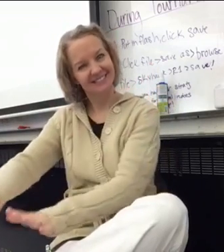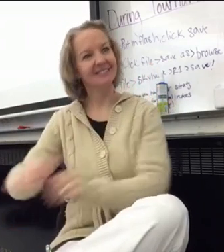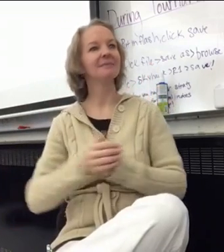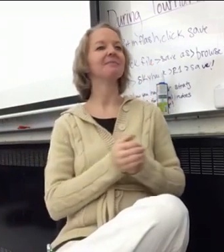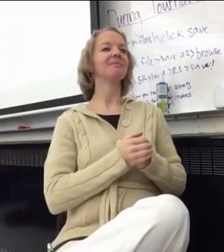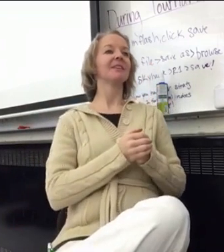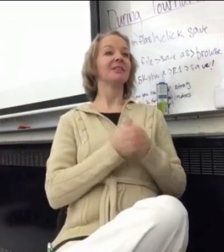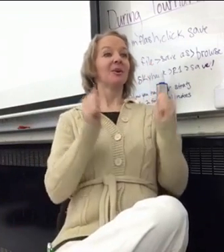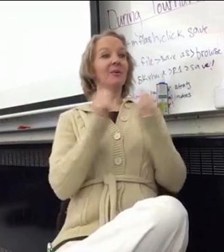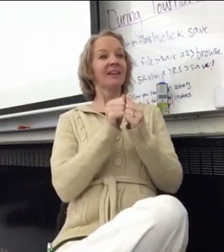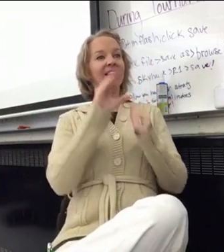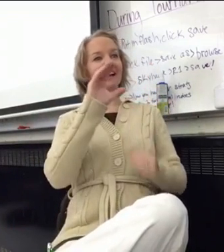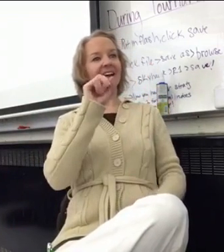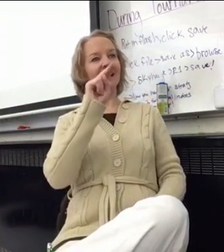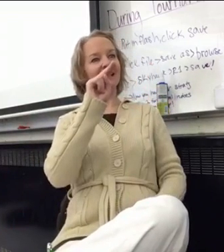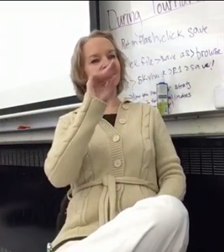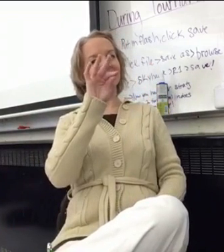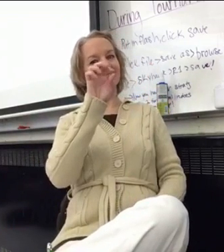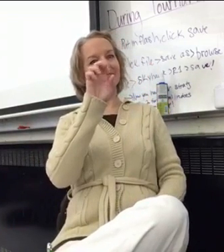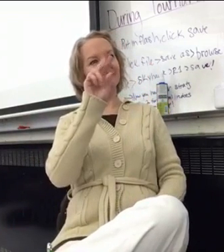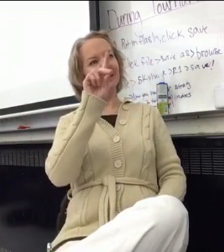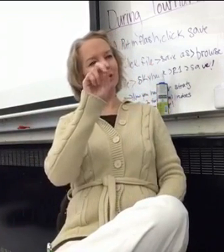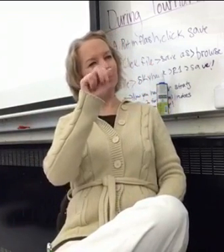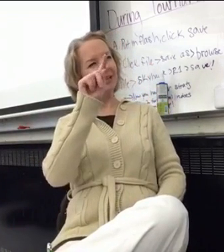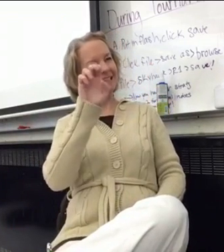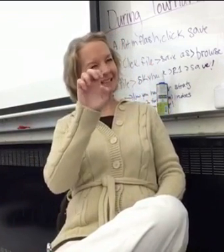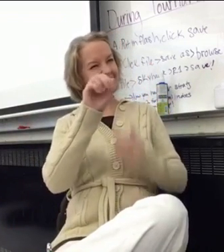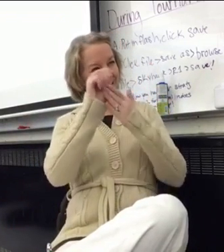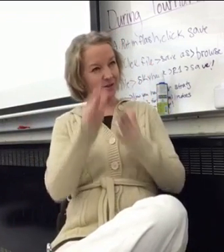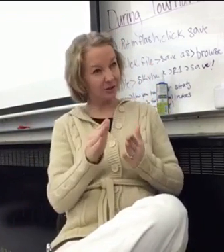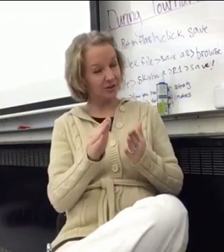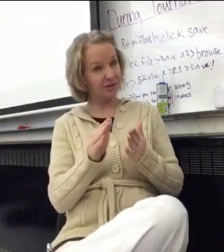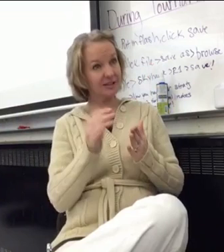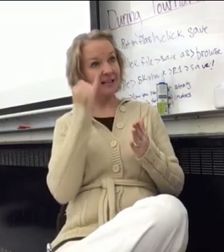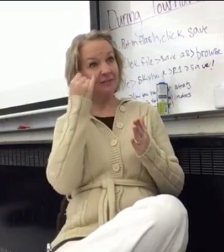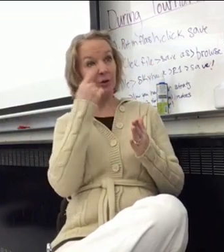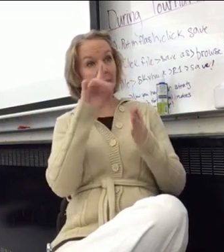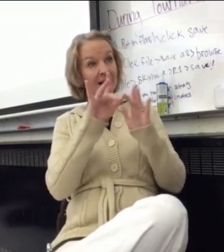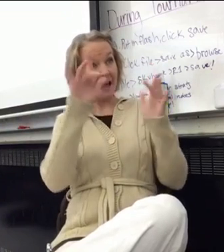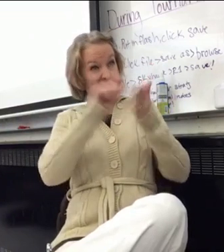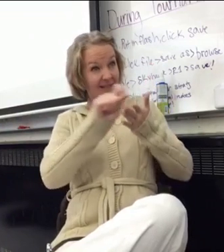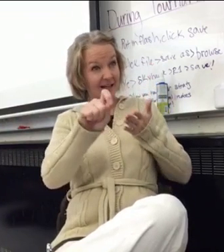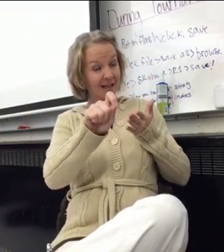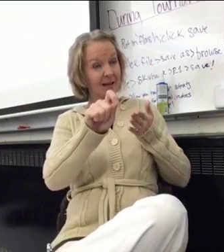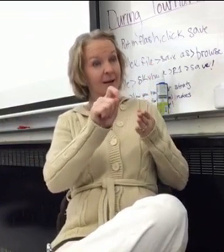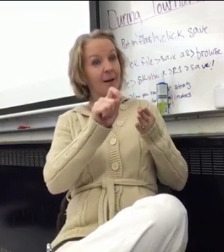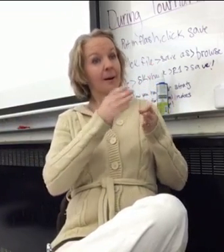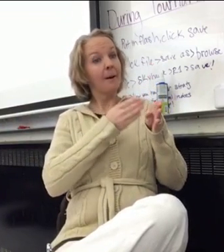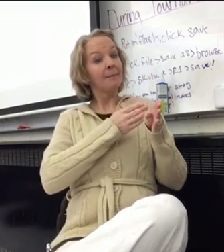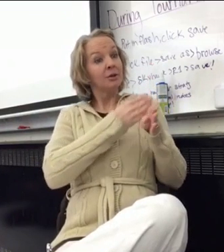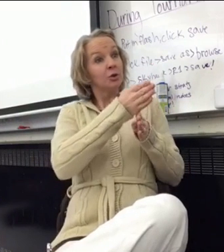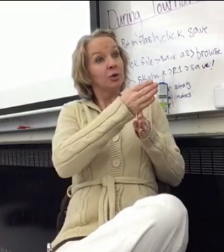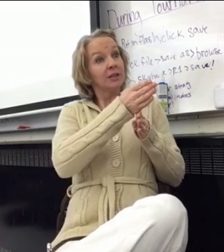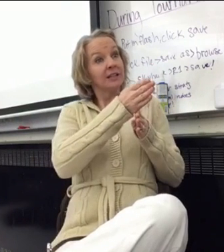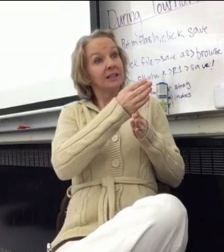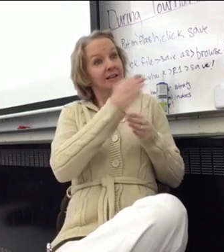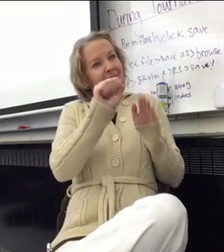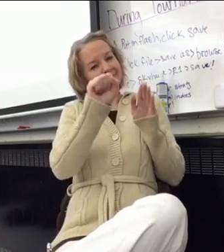the Confederate leaders, what are they going to do? If you will highlight, majority of Confederate